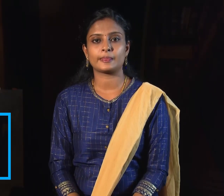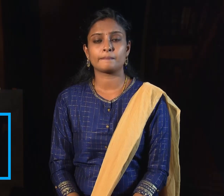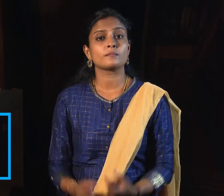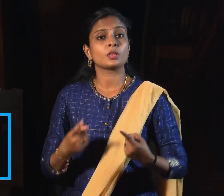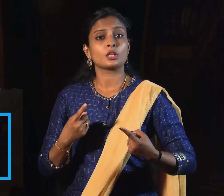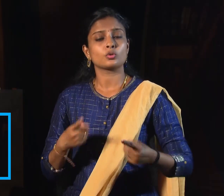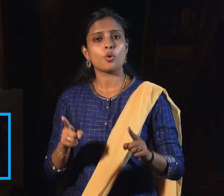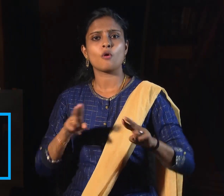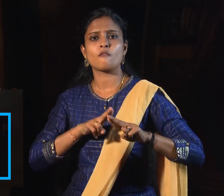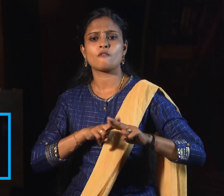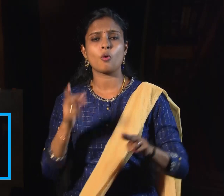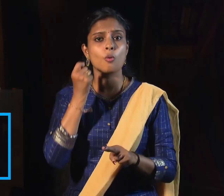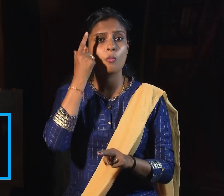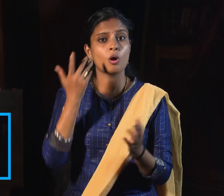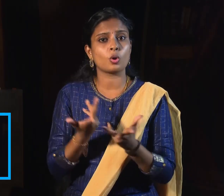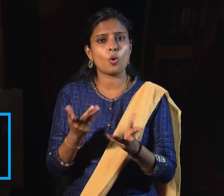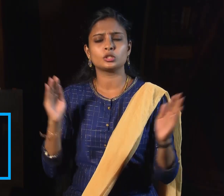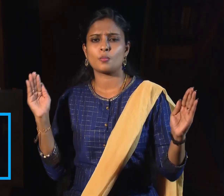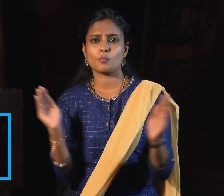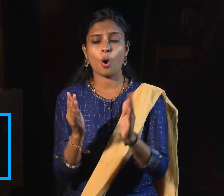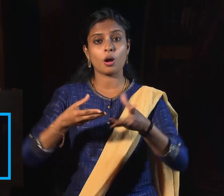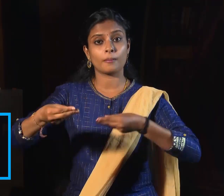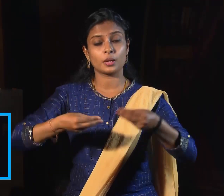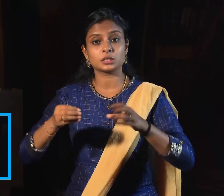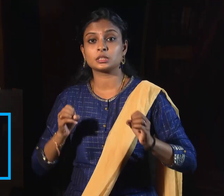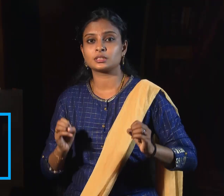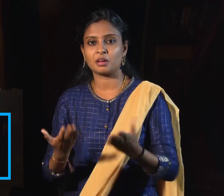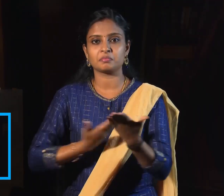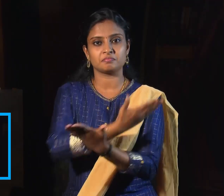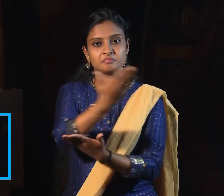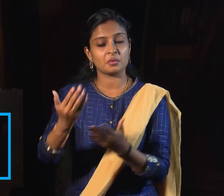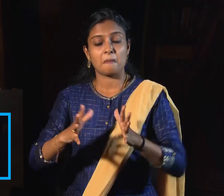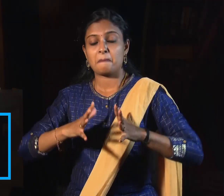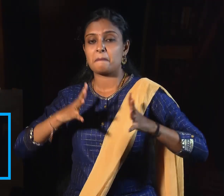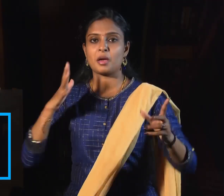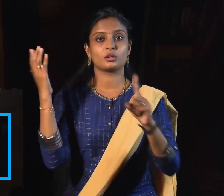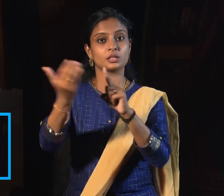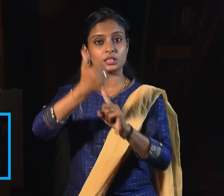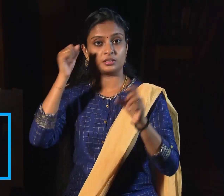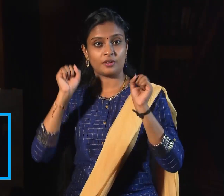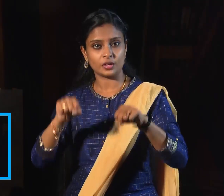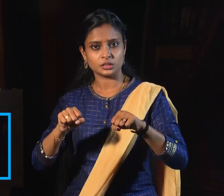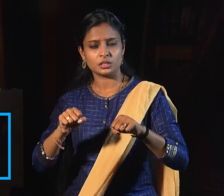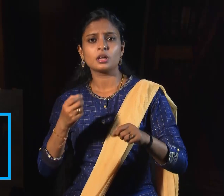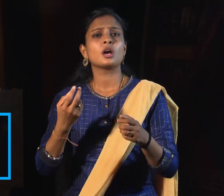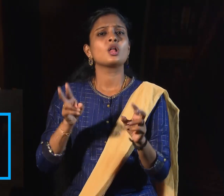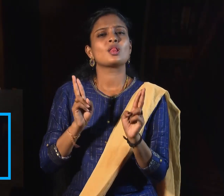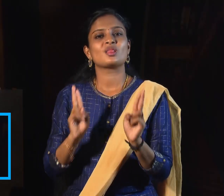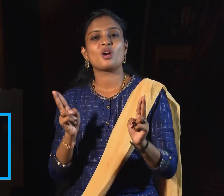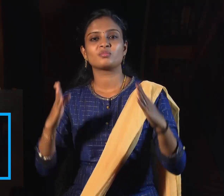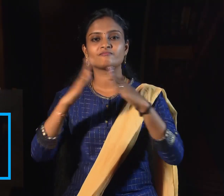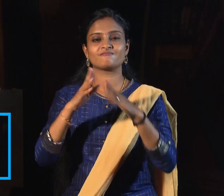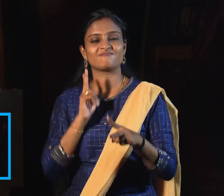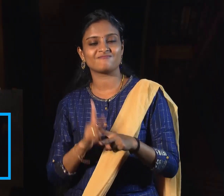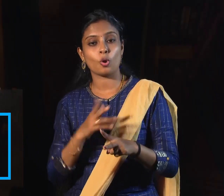So, starting a small business is a big step for anyone to take, as it may require leaving the comfort and